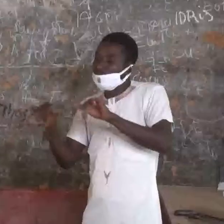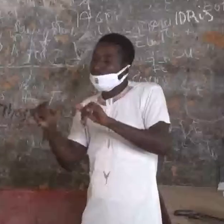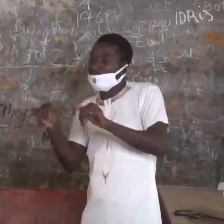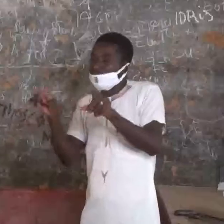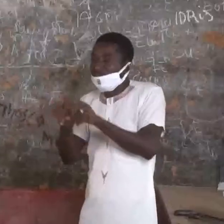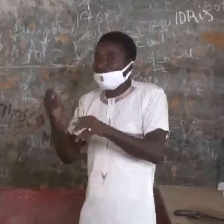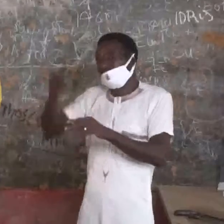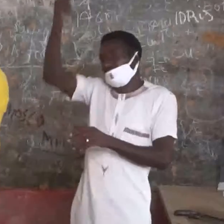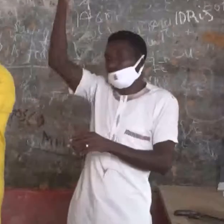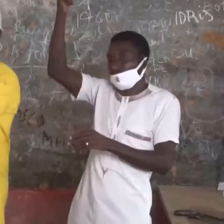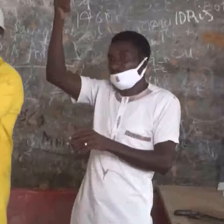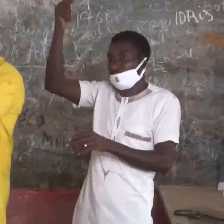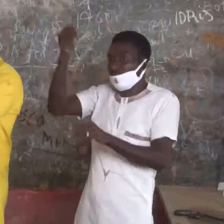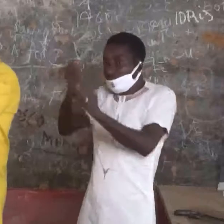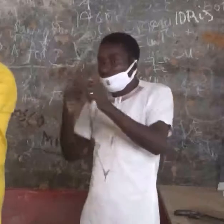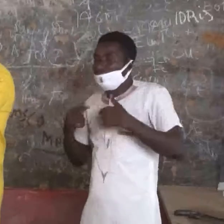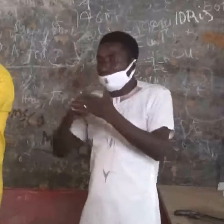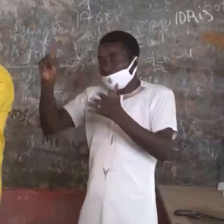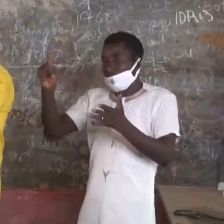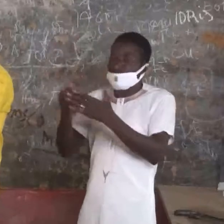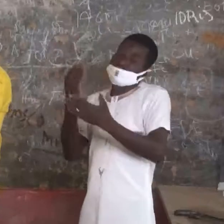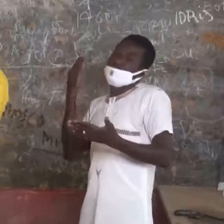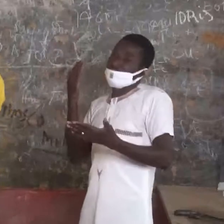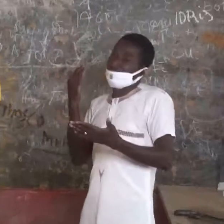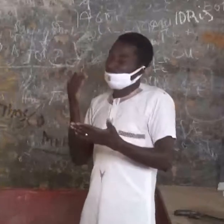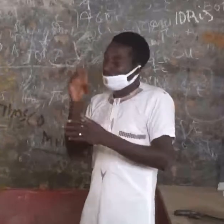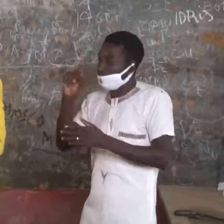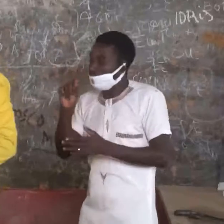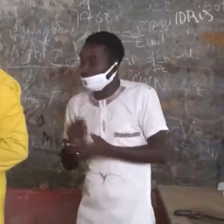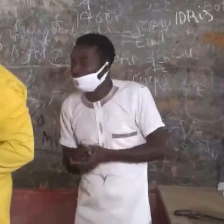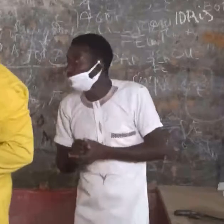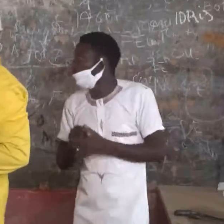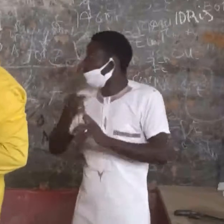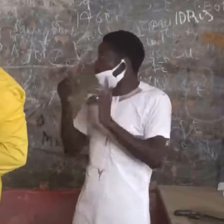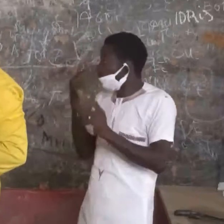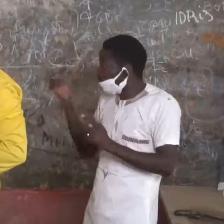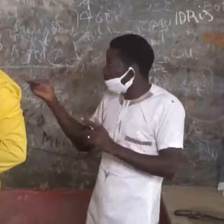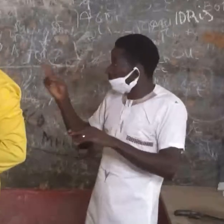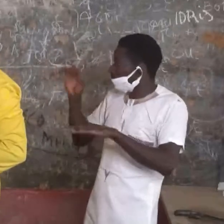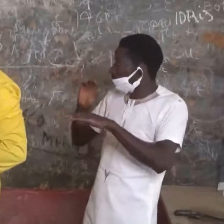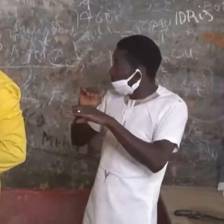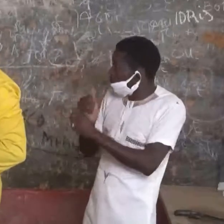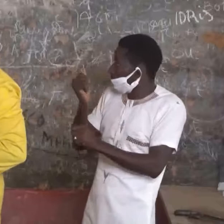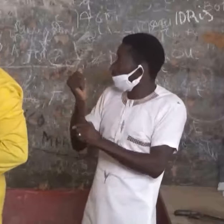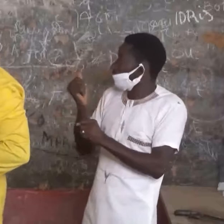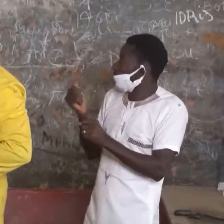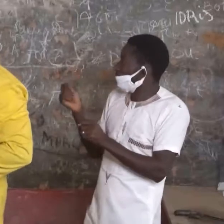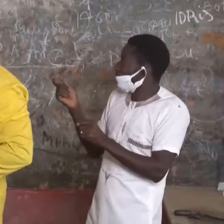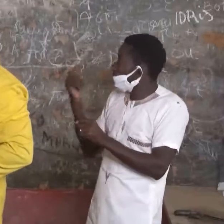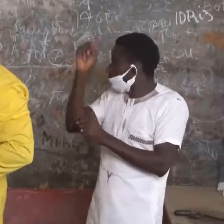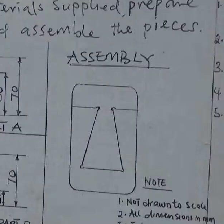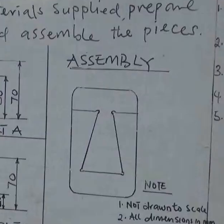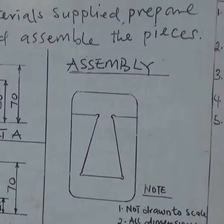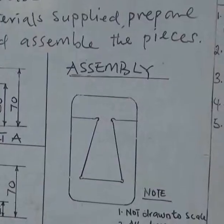as the top, which we have marked earlier on, 20. Now when you look at the workpiece, the